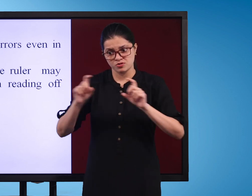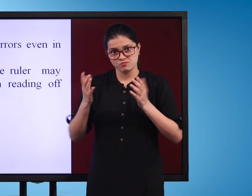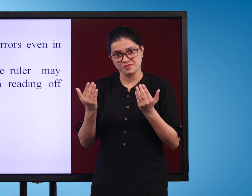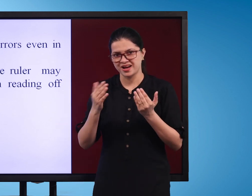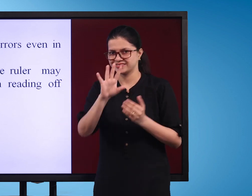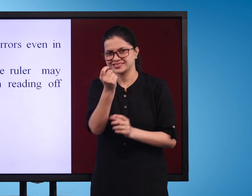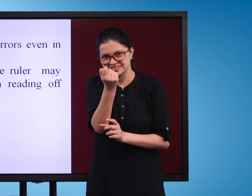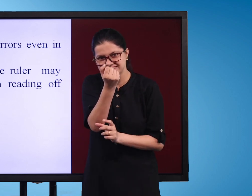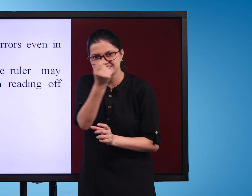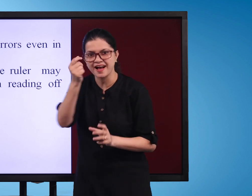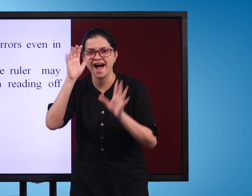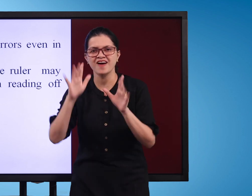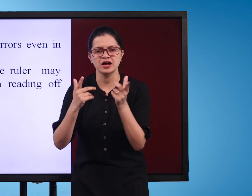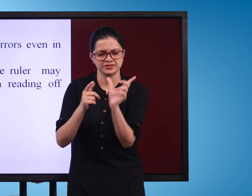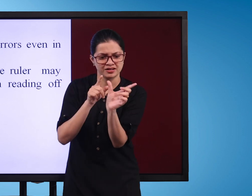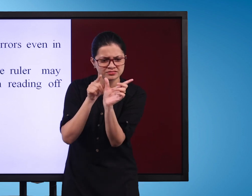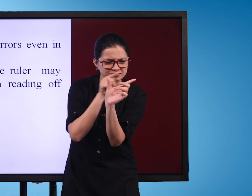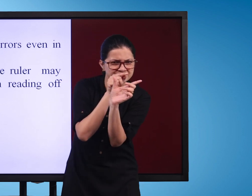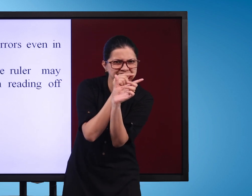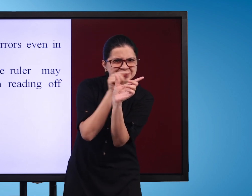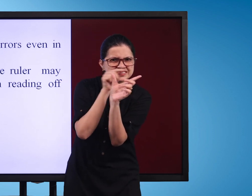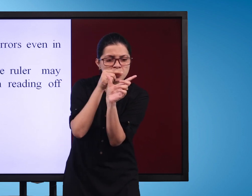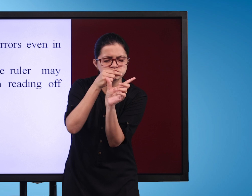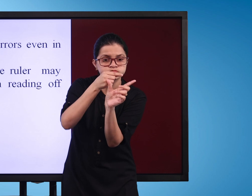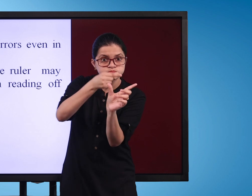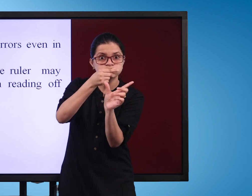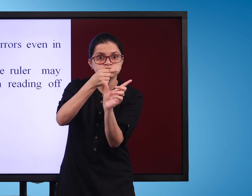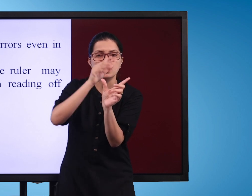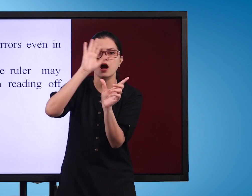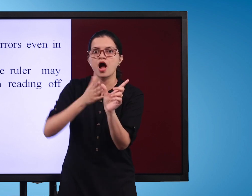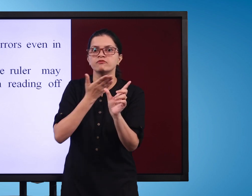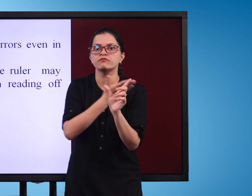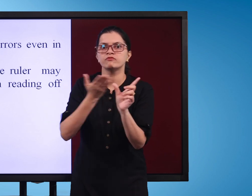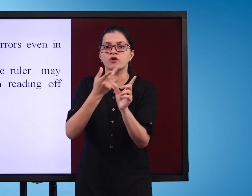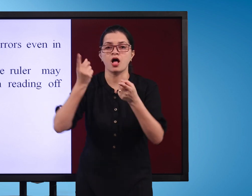The thickness of the ruler may cause difficulties in reading off the marks on it.